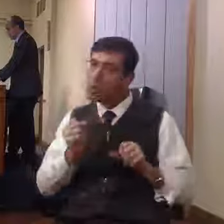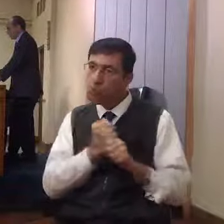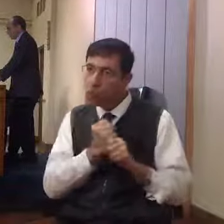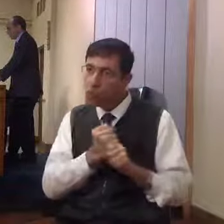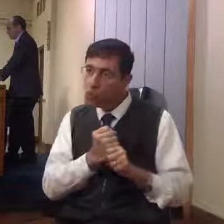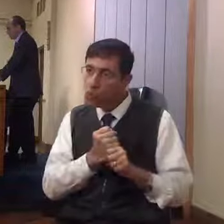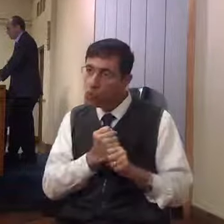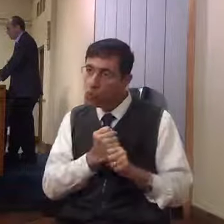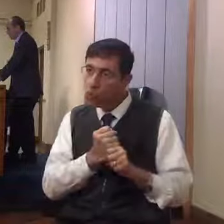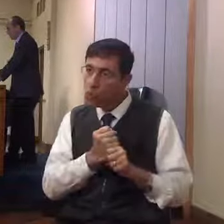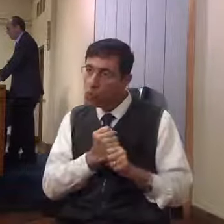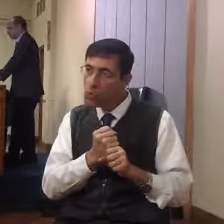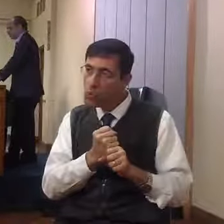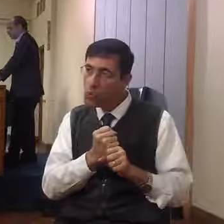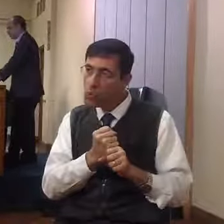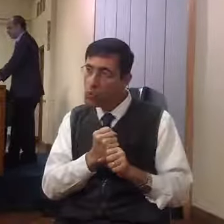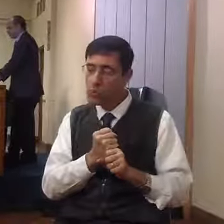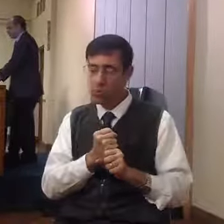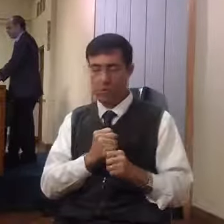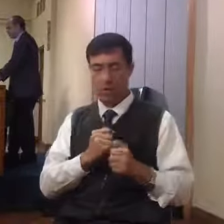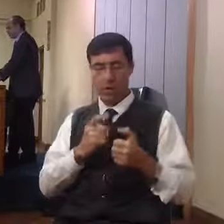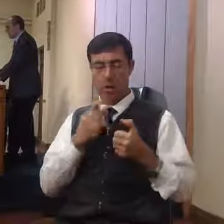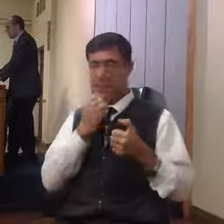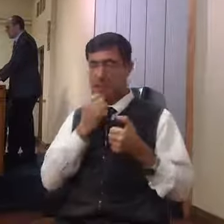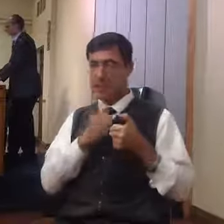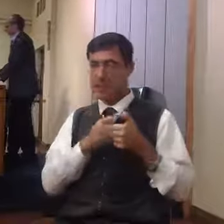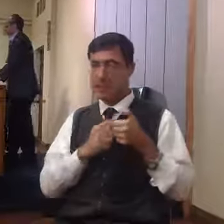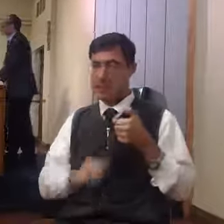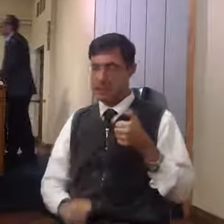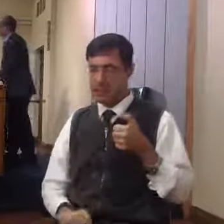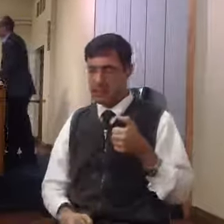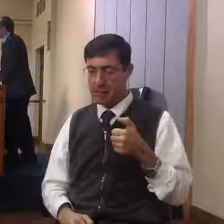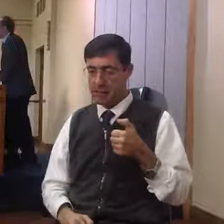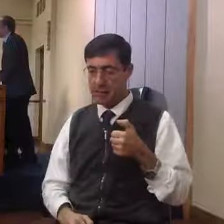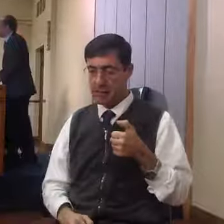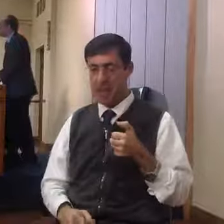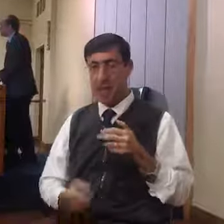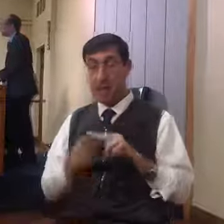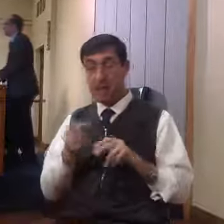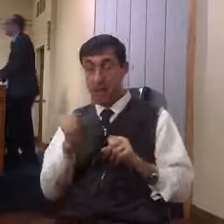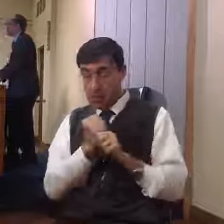1 Corinthians 10:31. The sixth one, is it a stumbling block for someone else?